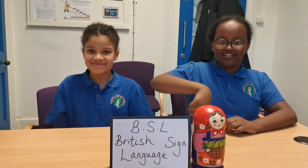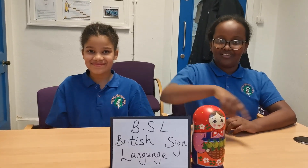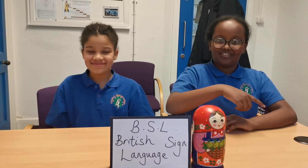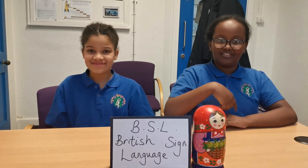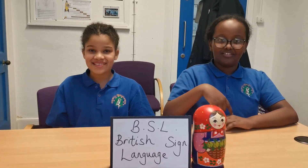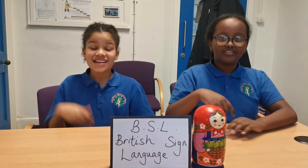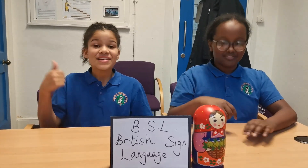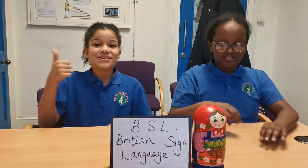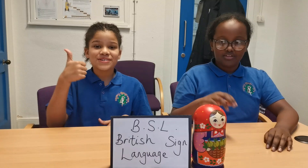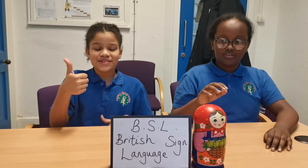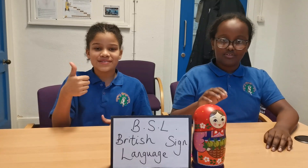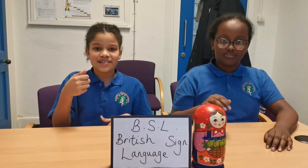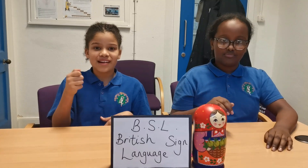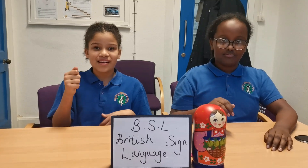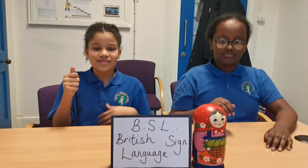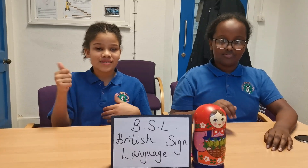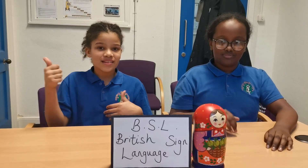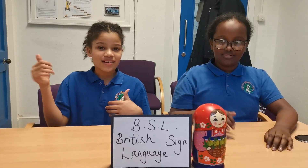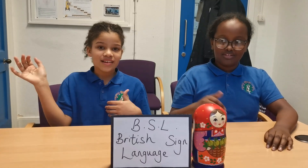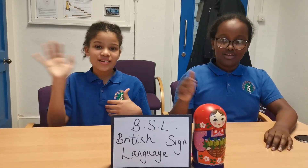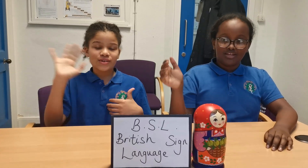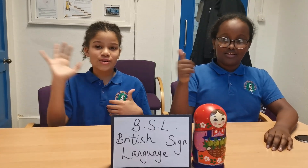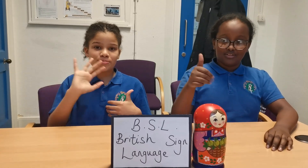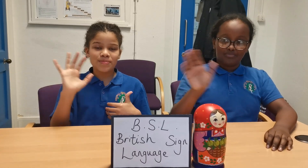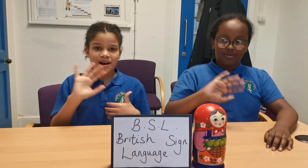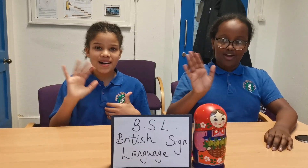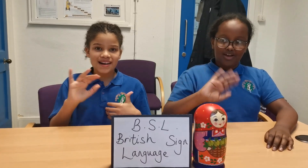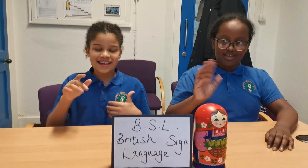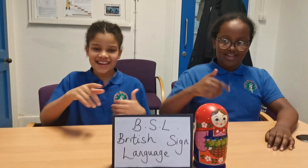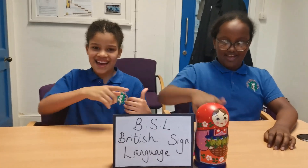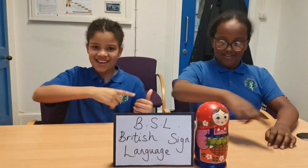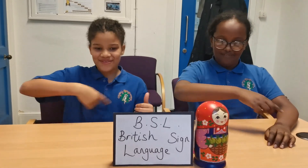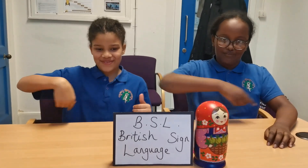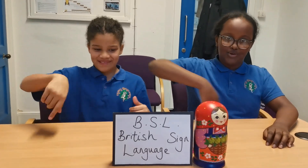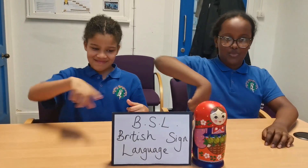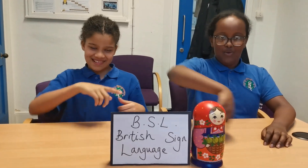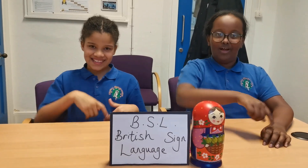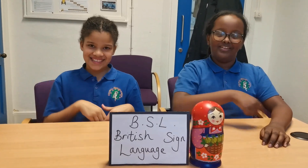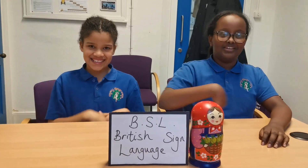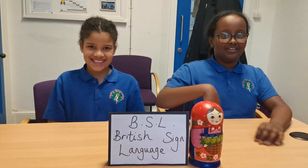all together? 1, 2, 3. Goodbye, everyone.